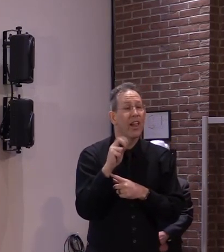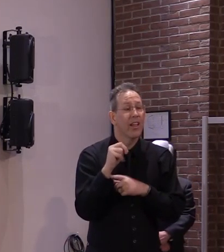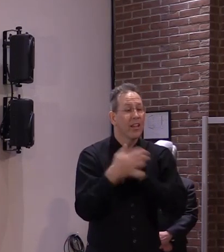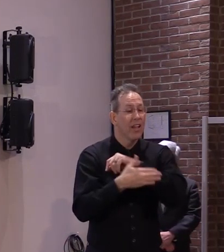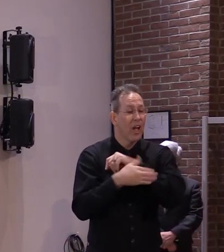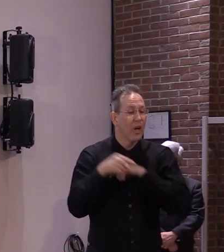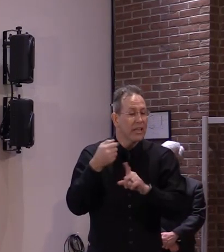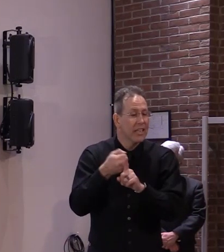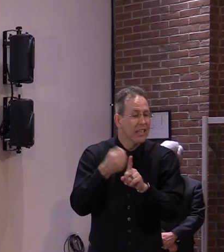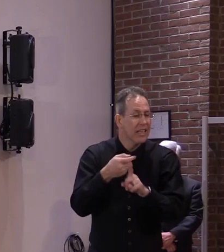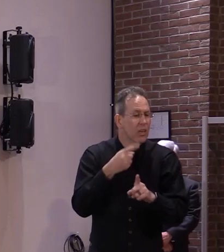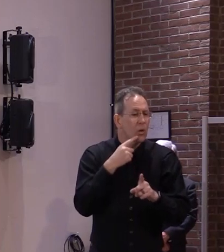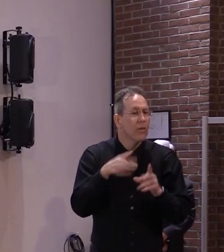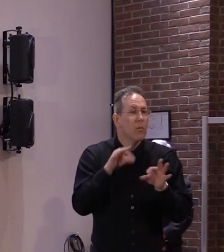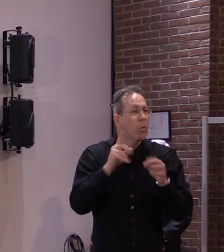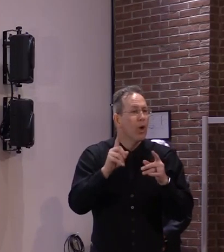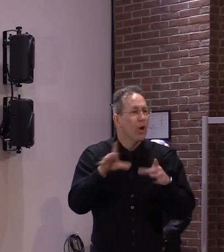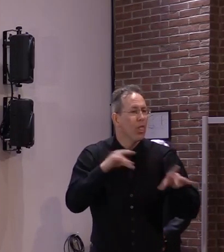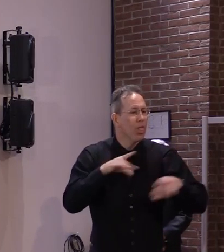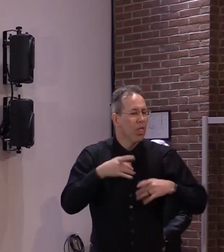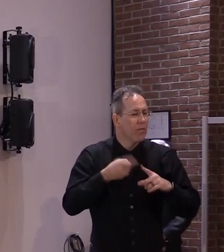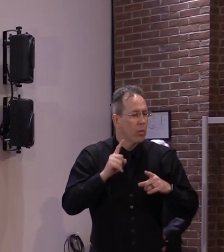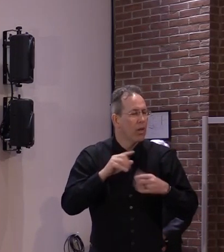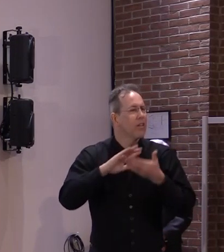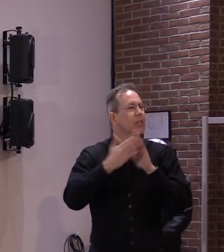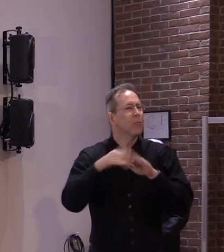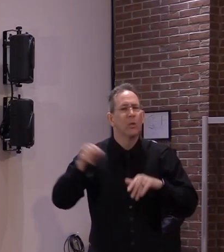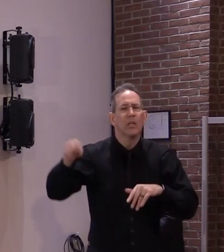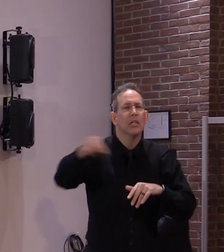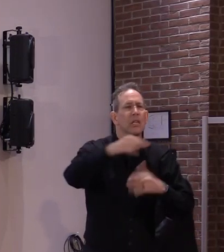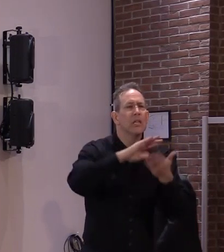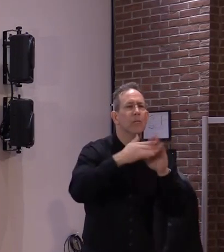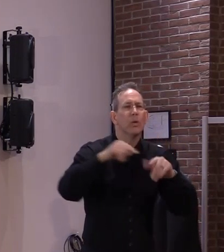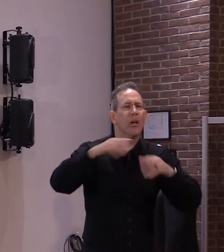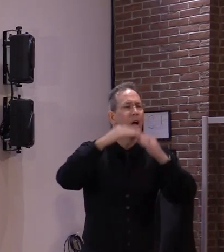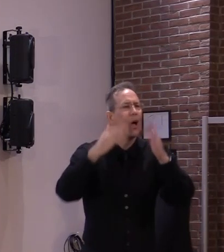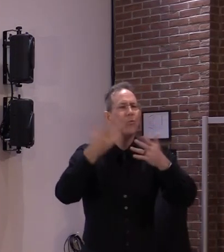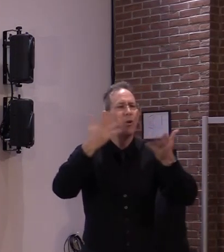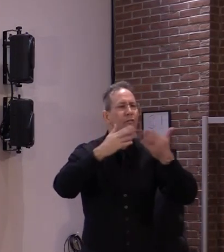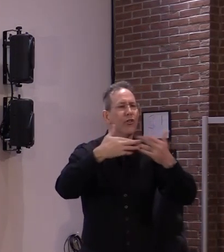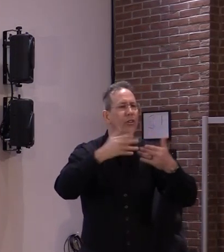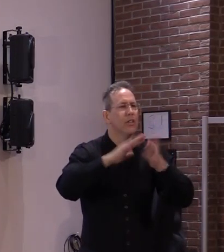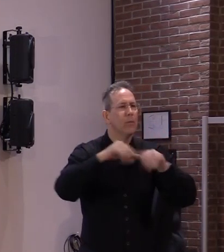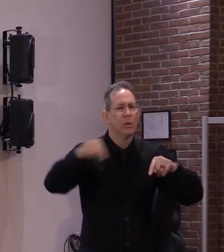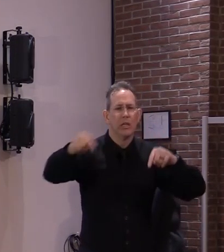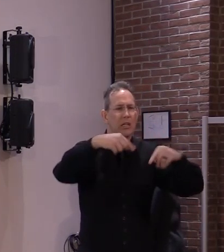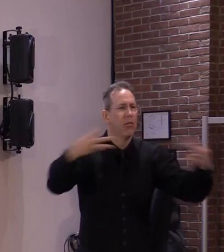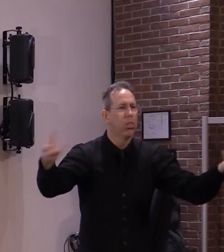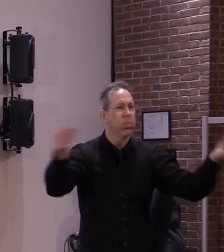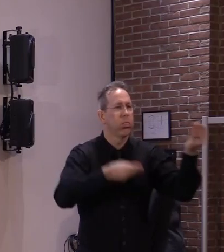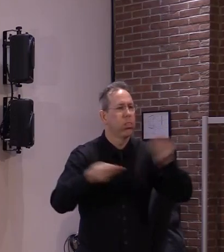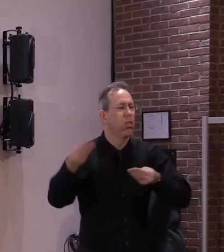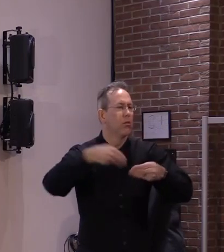it show up in all facets of life, whether it would be in a healthcare facility, in a workplace, in a